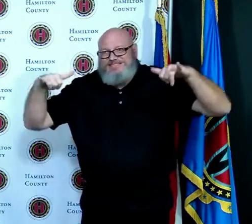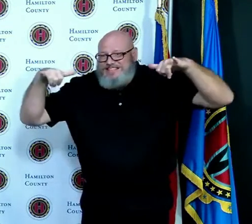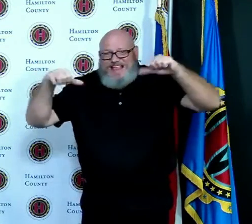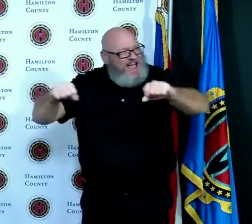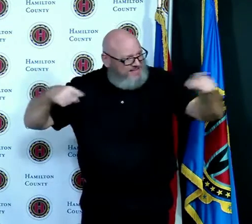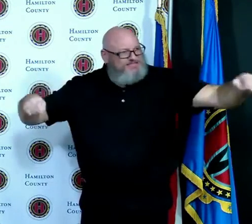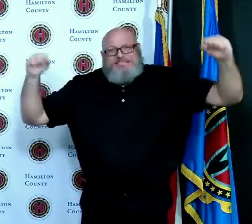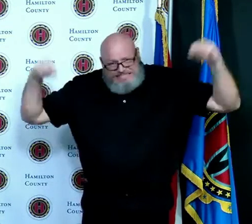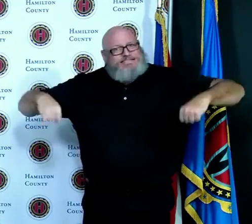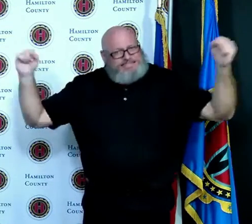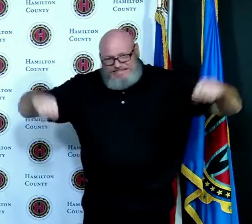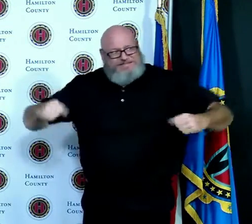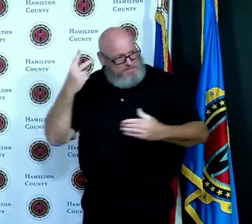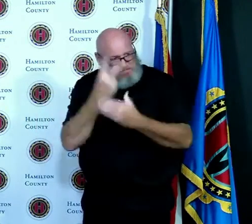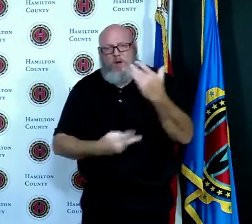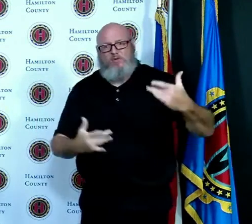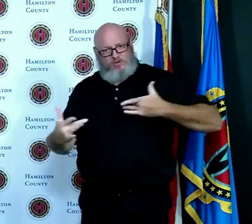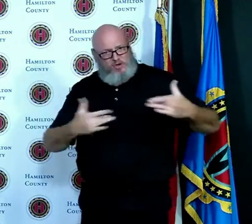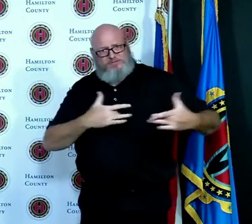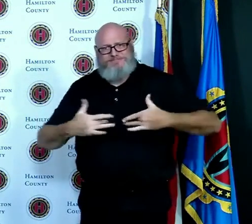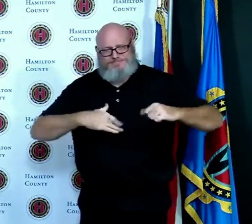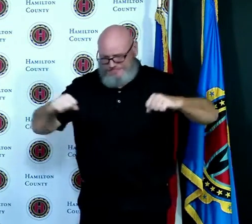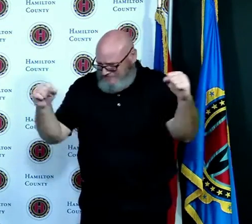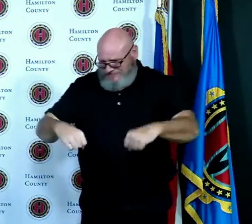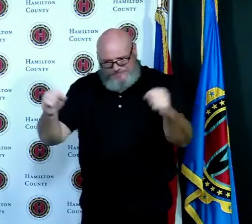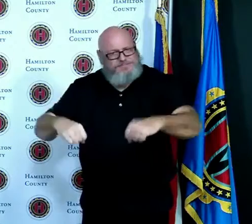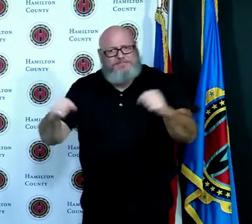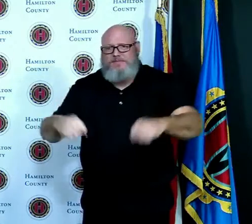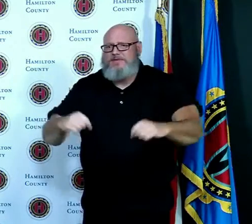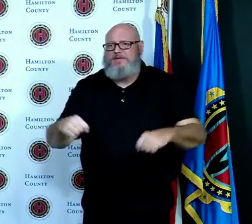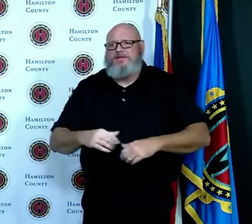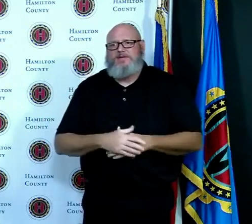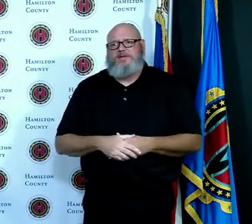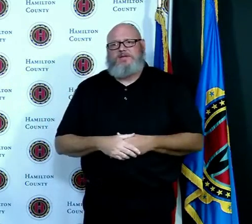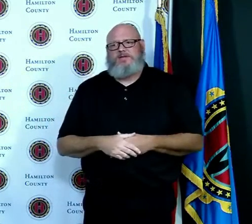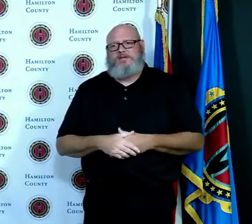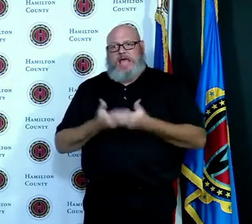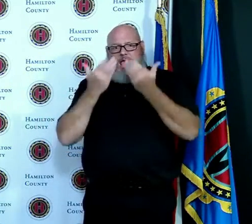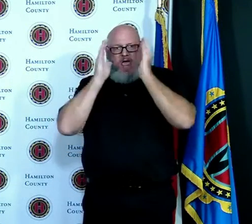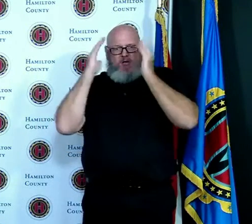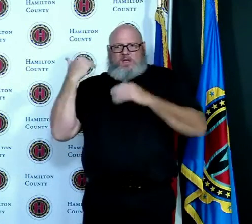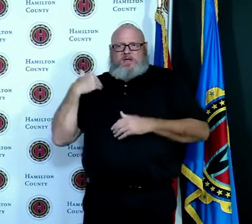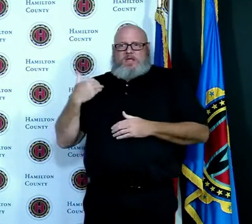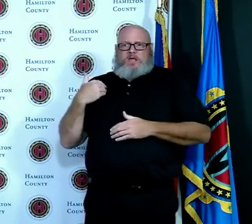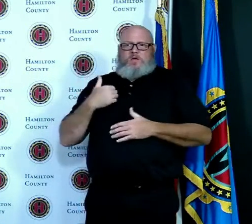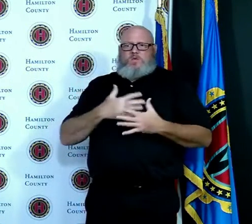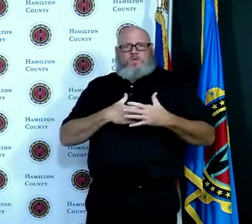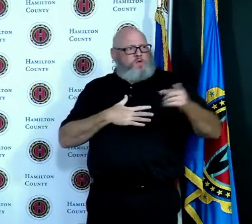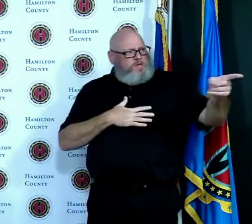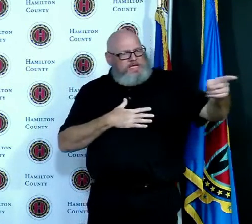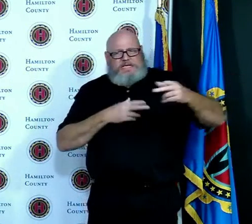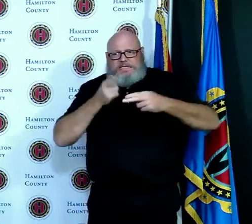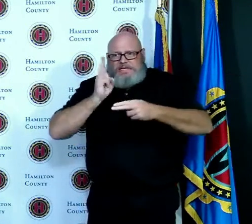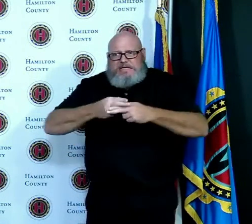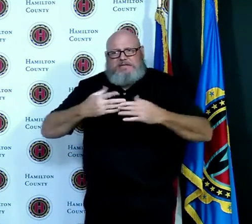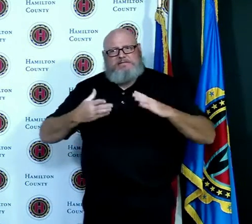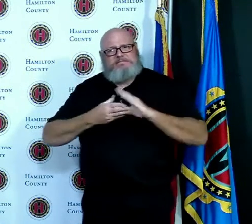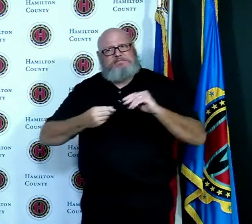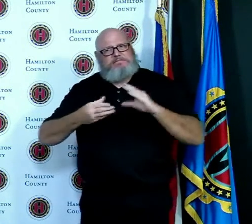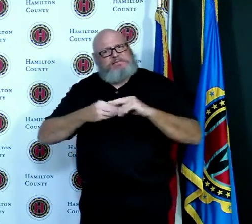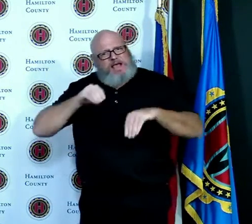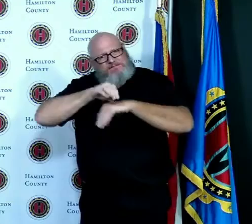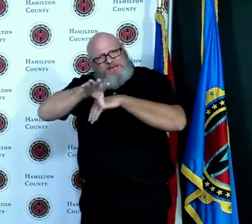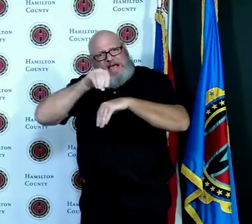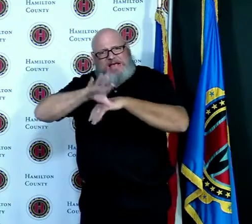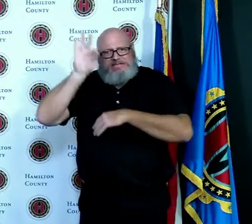And so just like we did for Halloween, Greg gave quite a bit of advice about how parents should handle Halloween for their